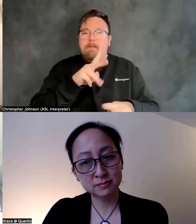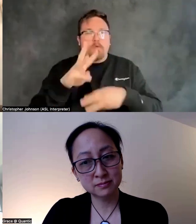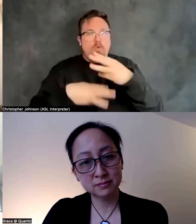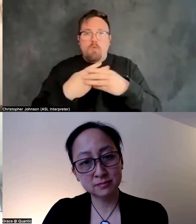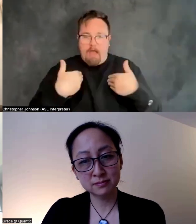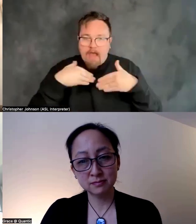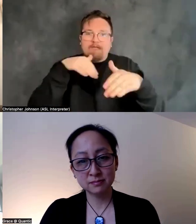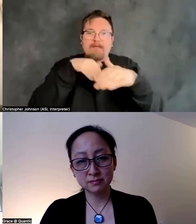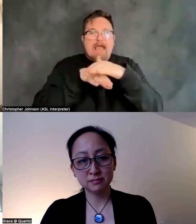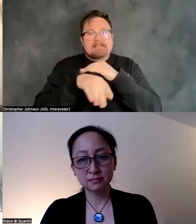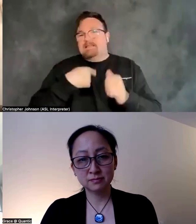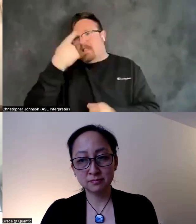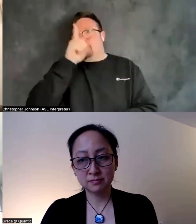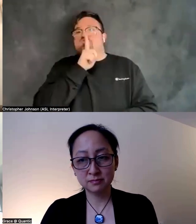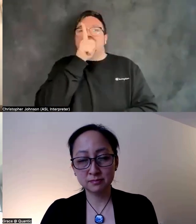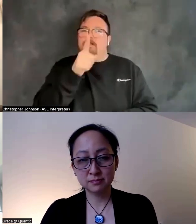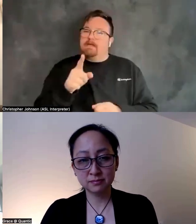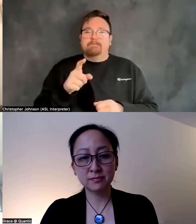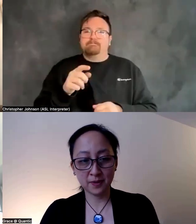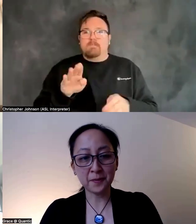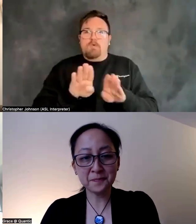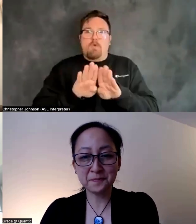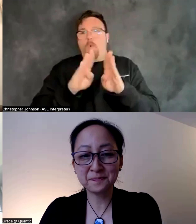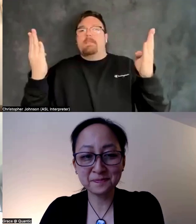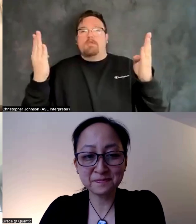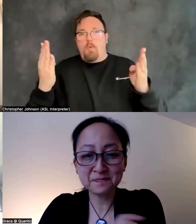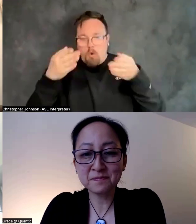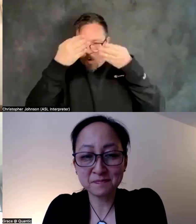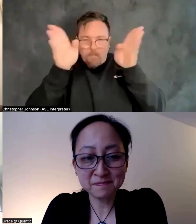good just door opener for people everywhere.